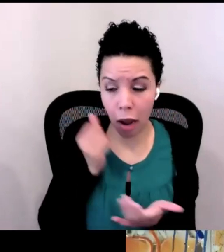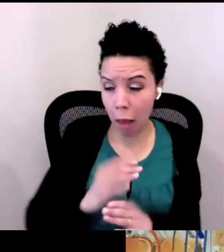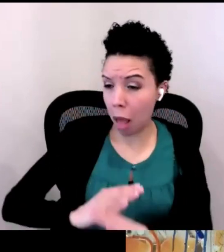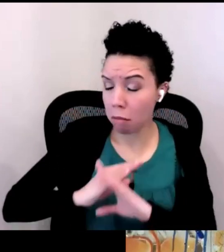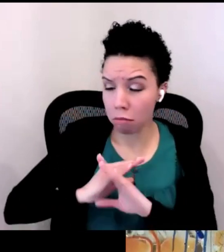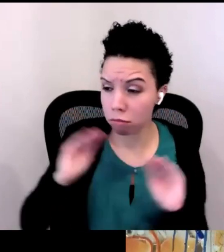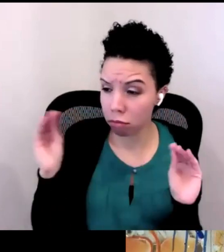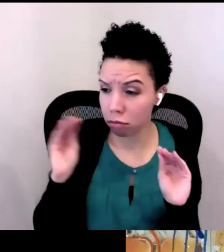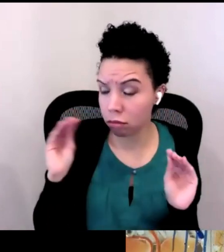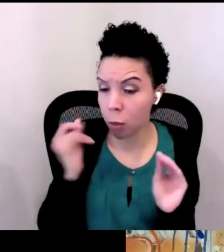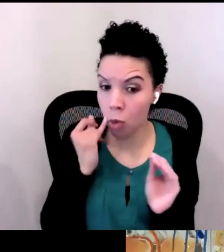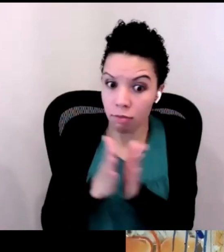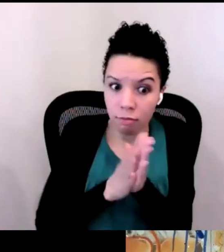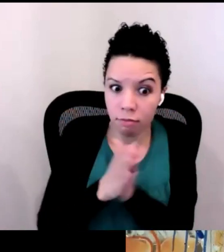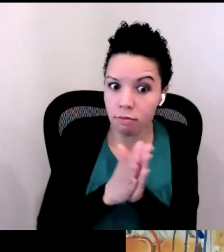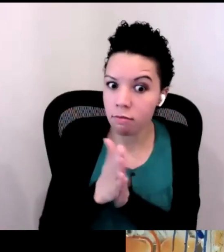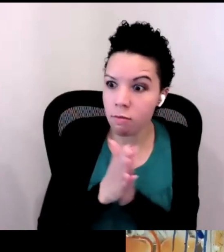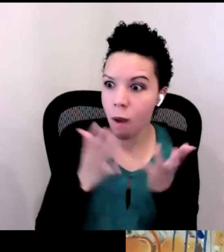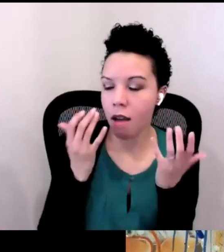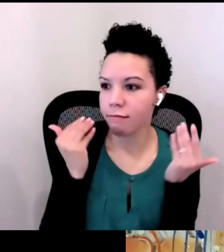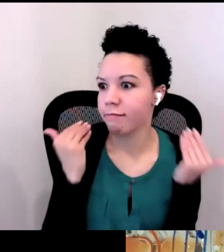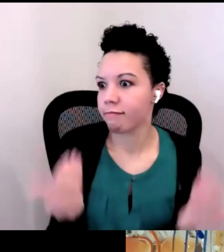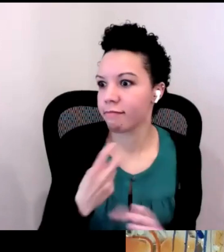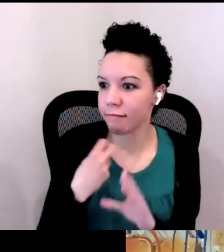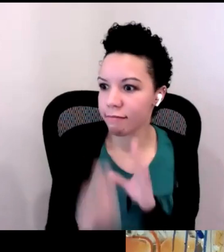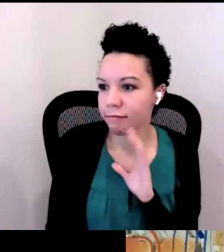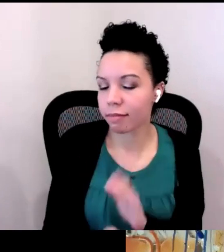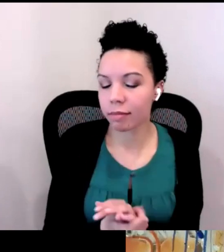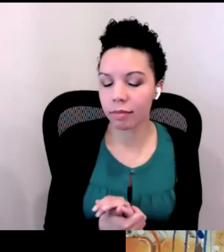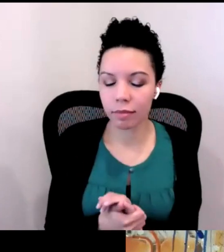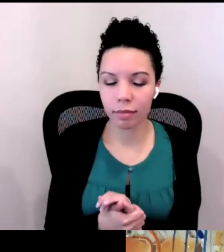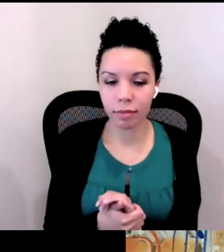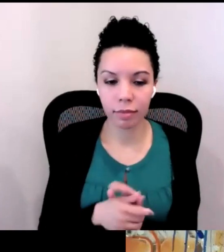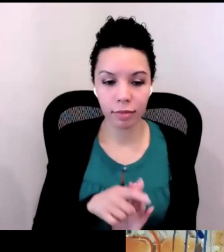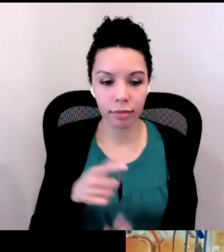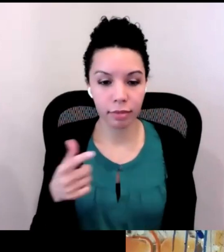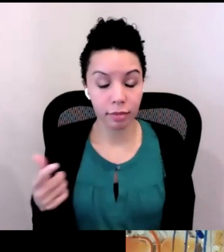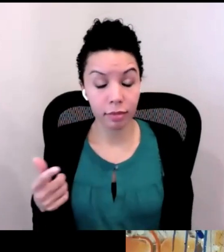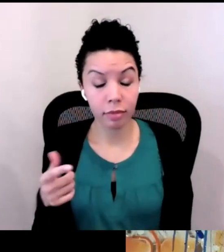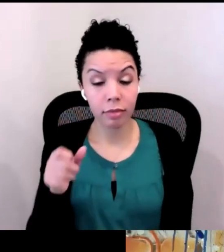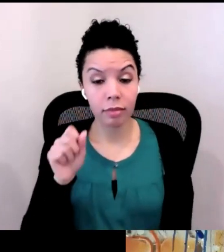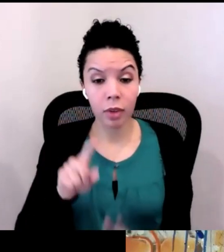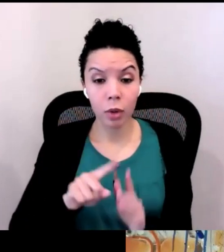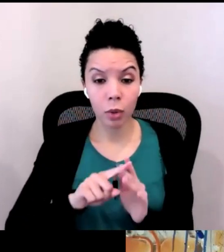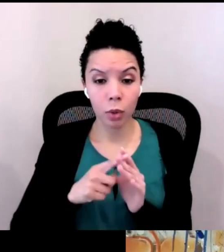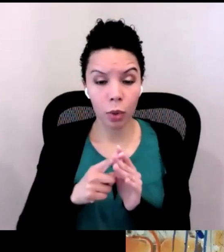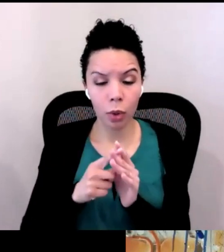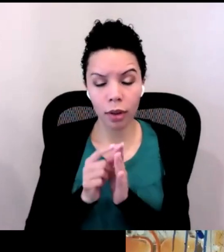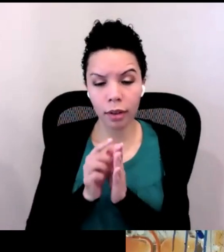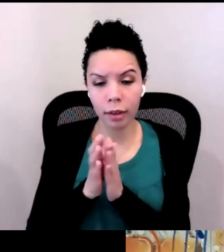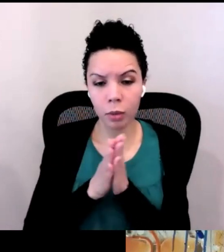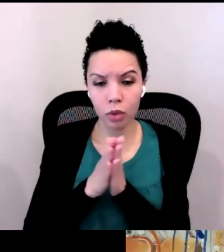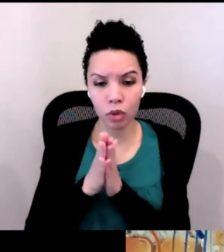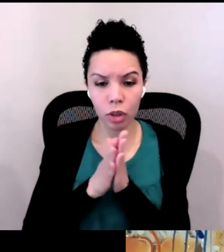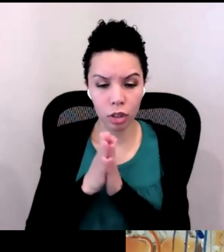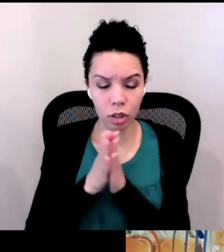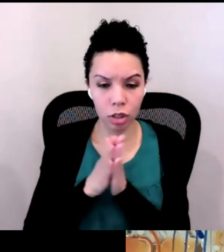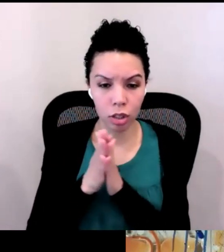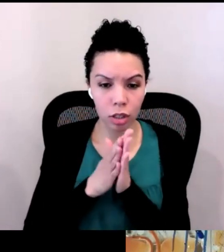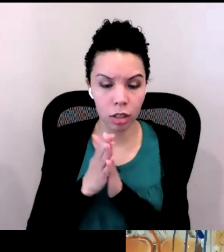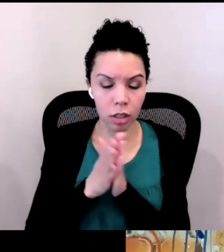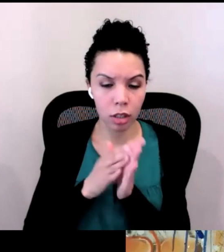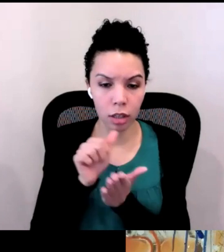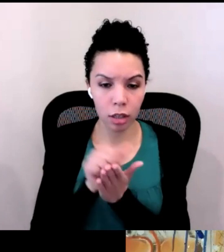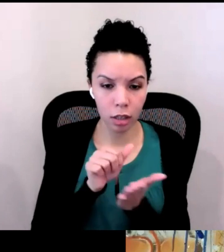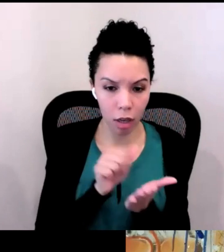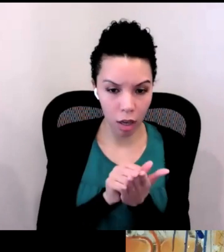how bad do you want it? you can start an inspiration Instagram account just to learn how to use the insights. Switch it over to a Cool. business account